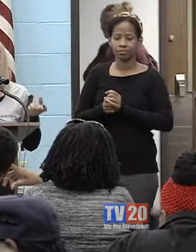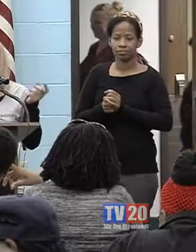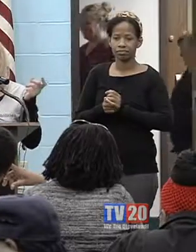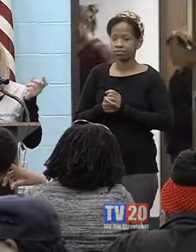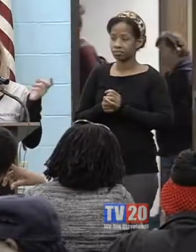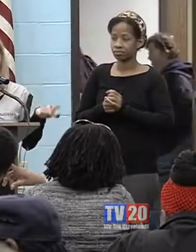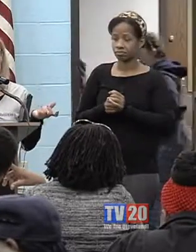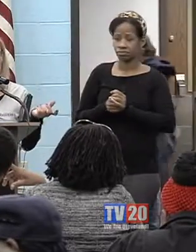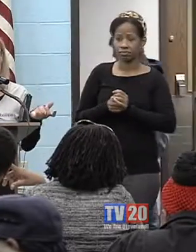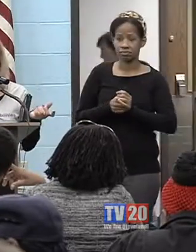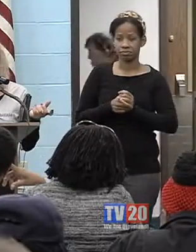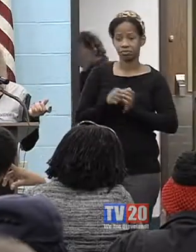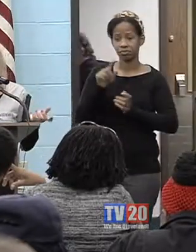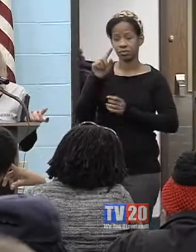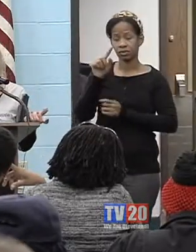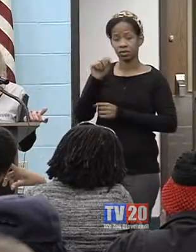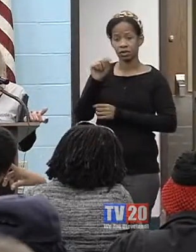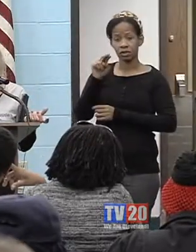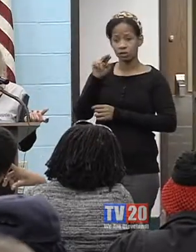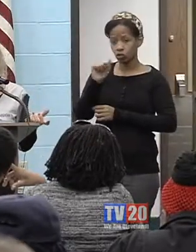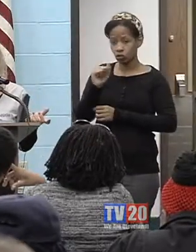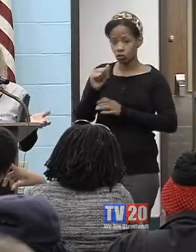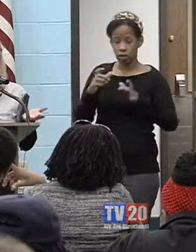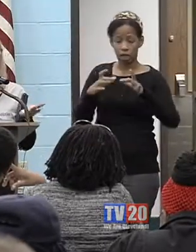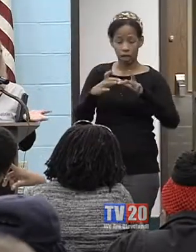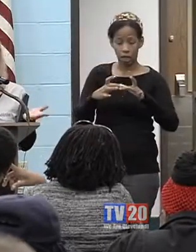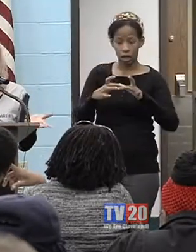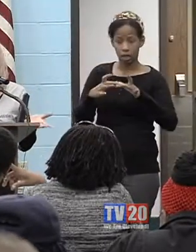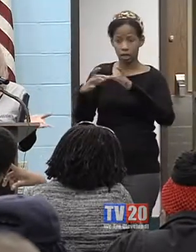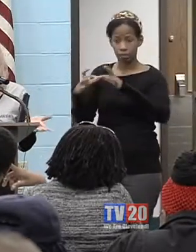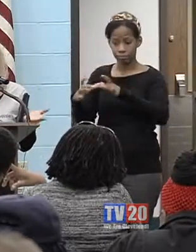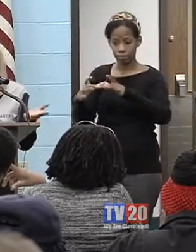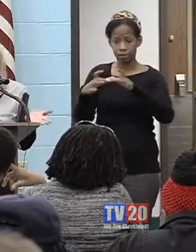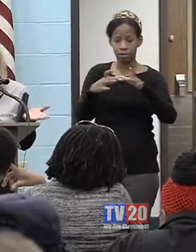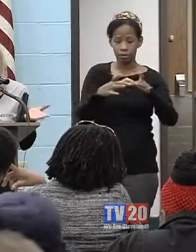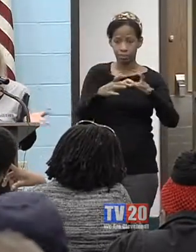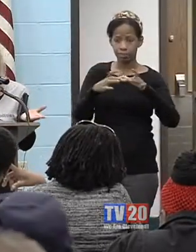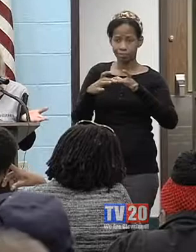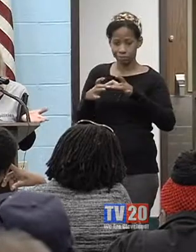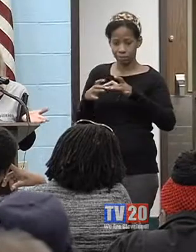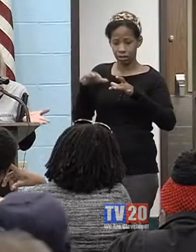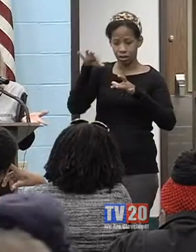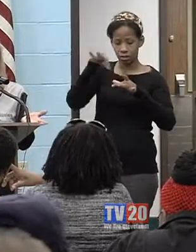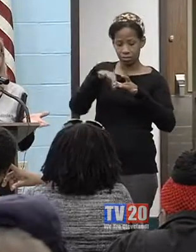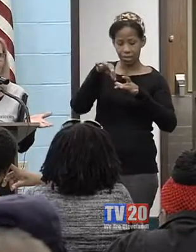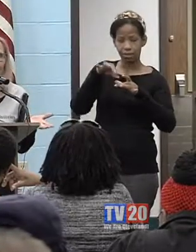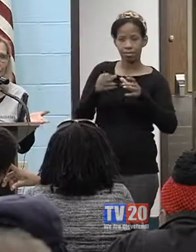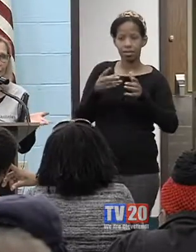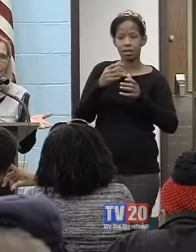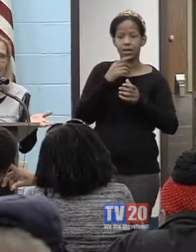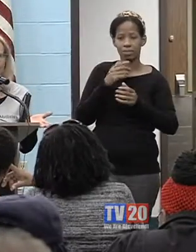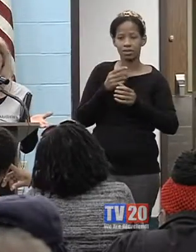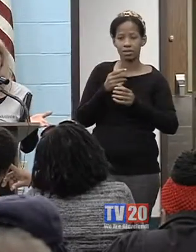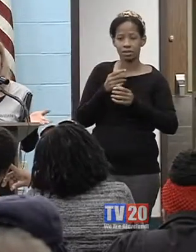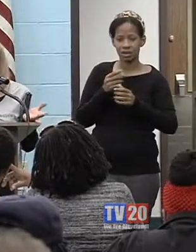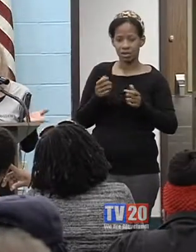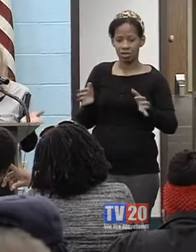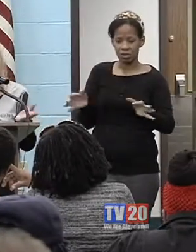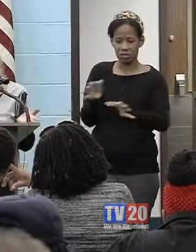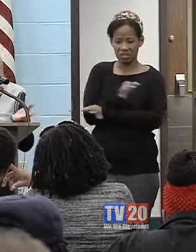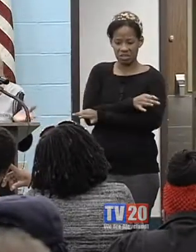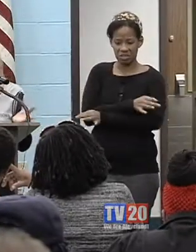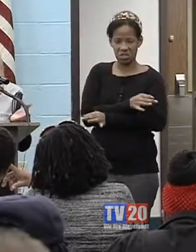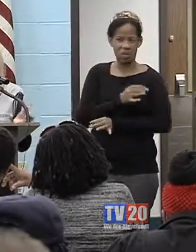home, and you have tuna fish and a can of cat food. Who wants to eat a cat food salad sandwich for lunch? Not